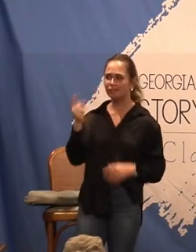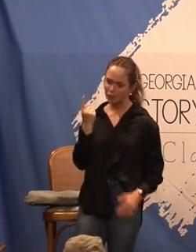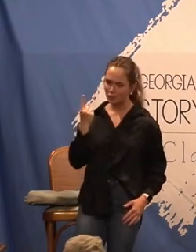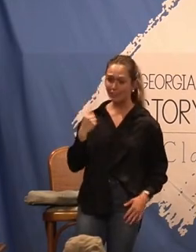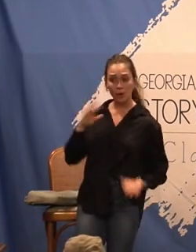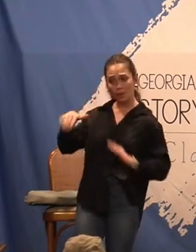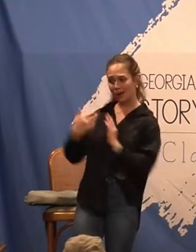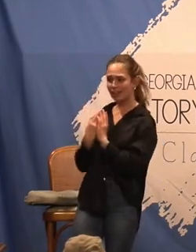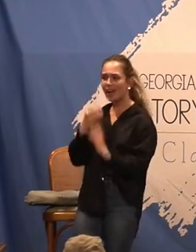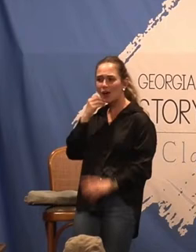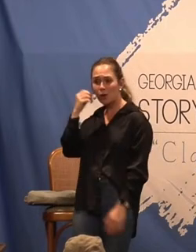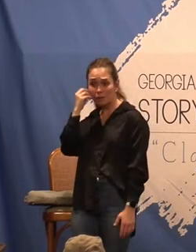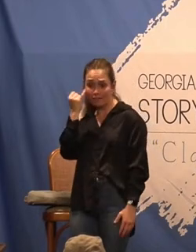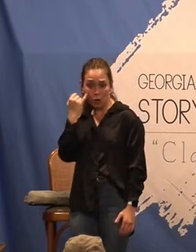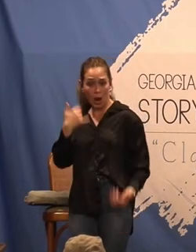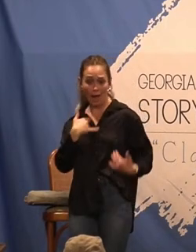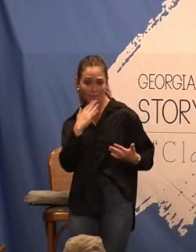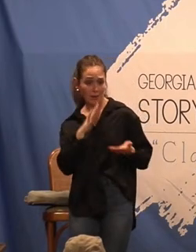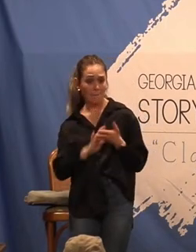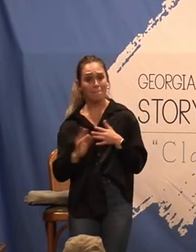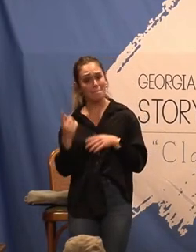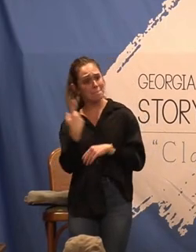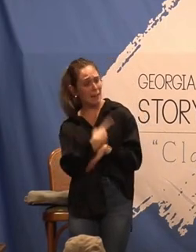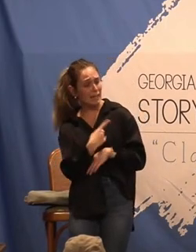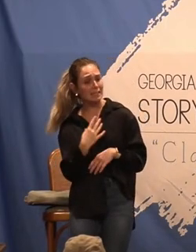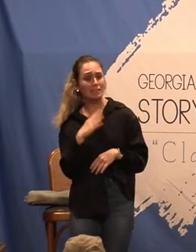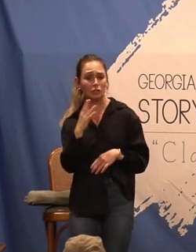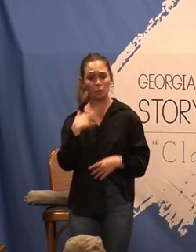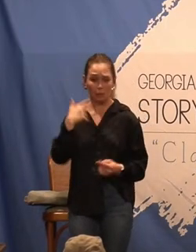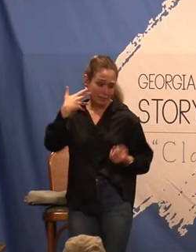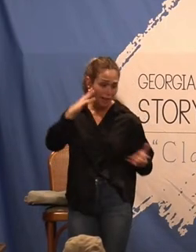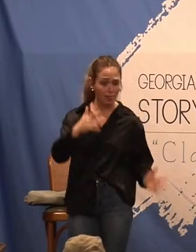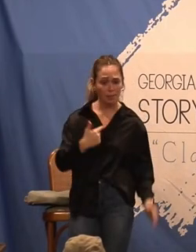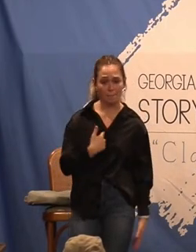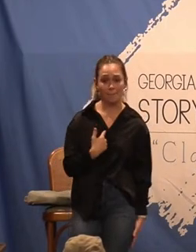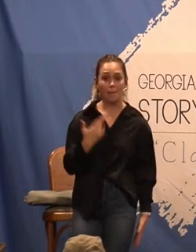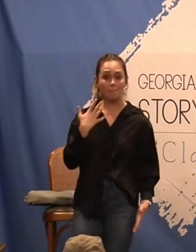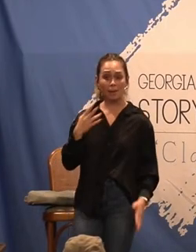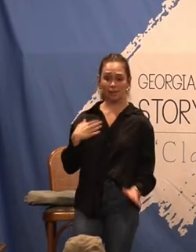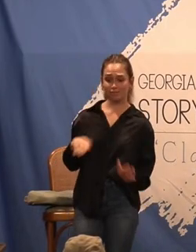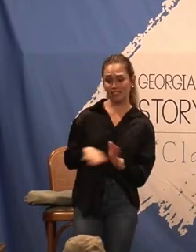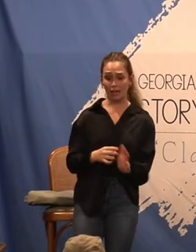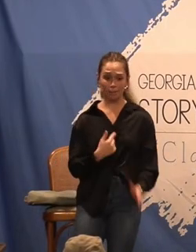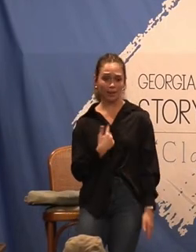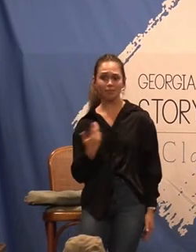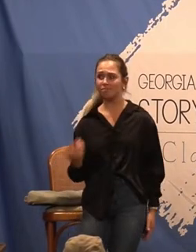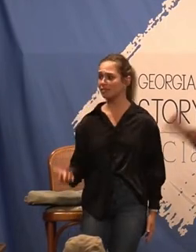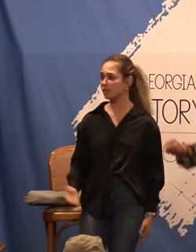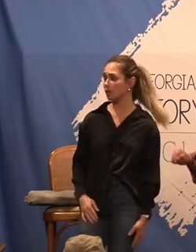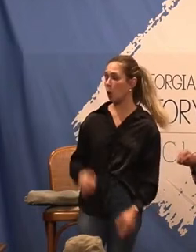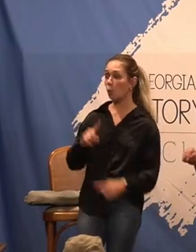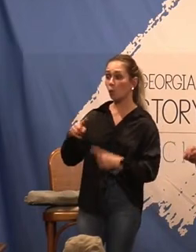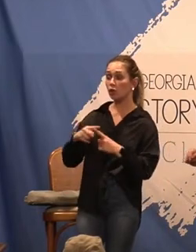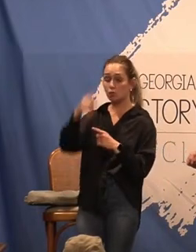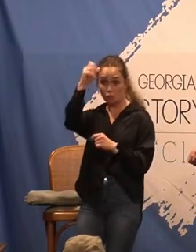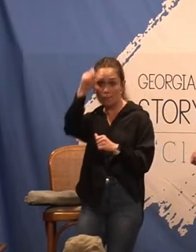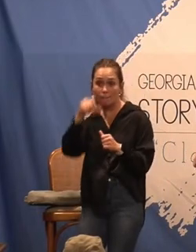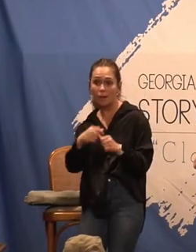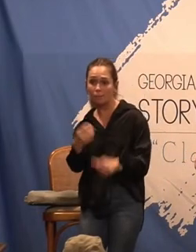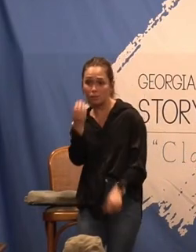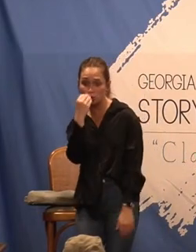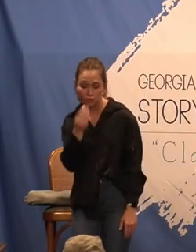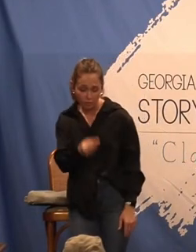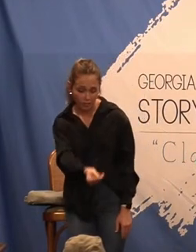when I come home, if you're having a bad day, chances are you're going to yell at me. You might even kick me. When you remember to feed